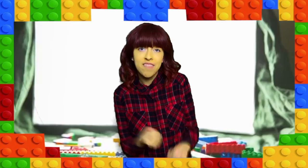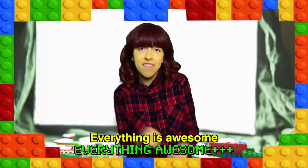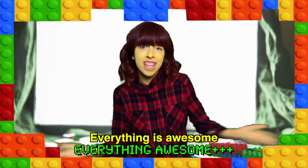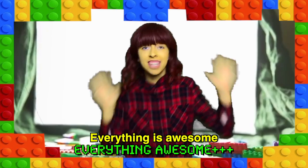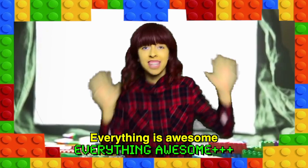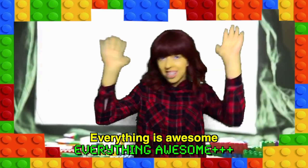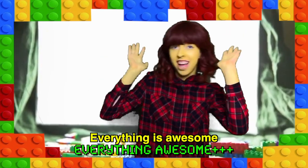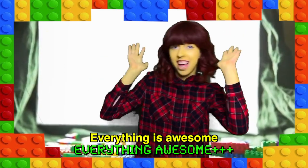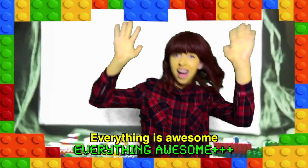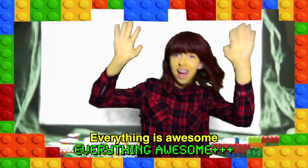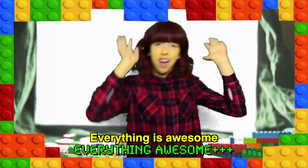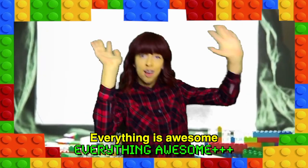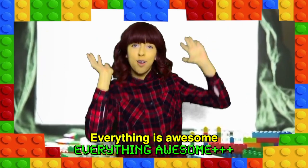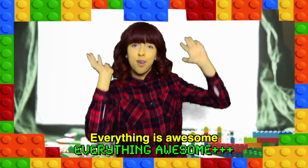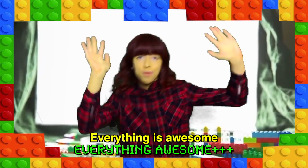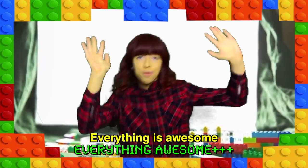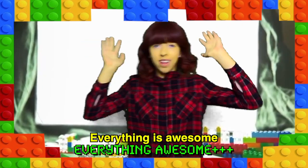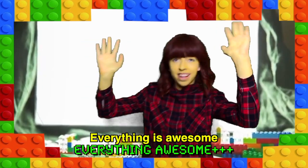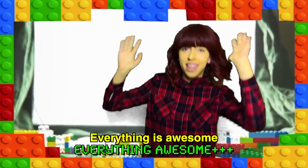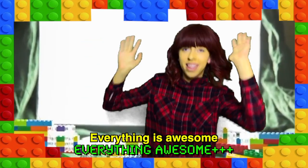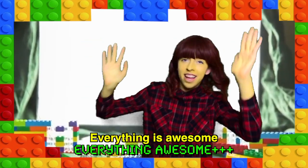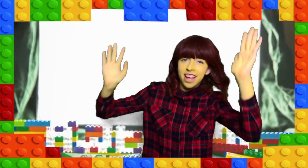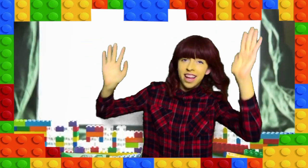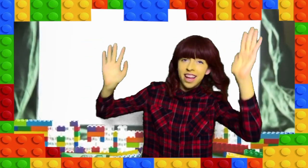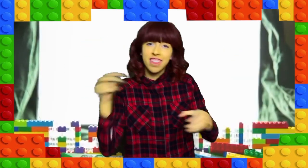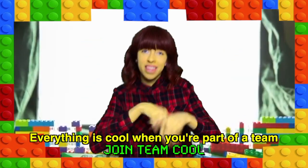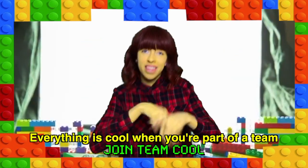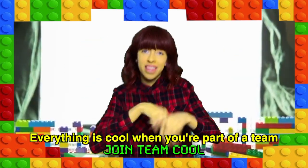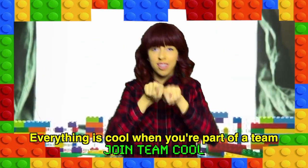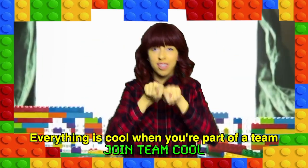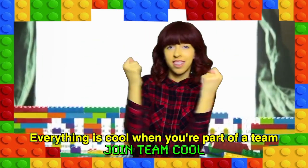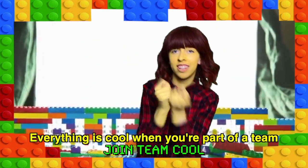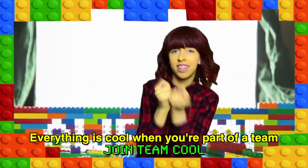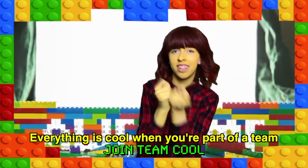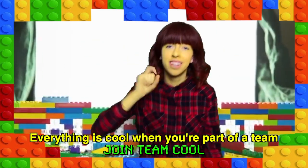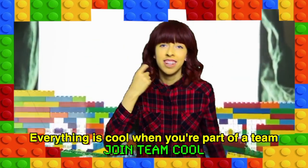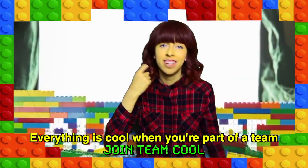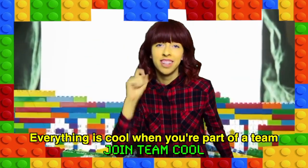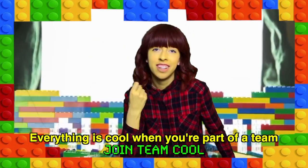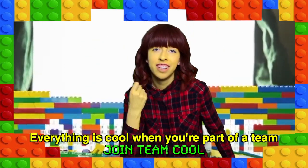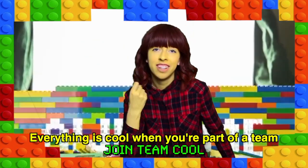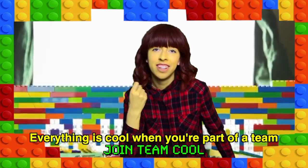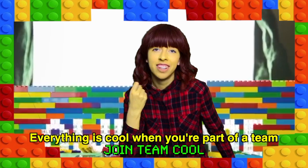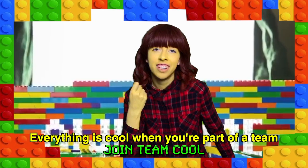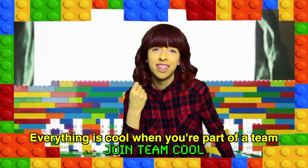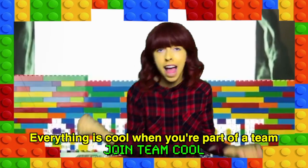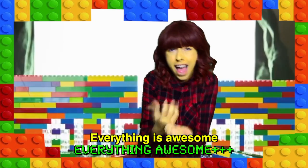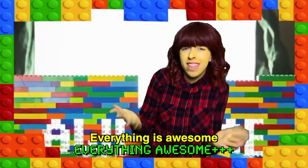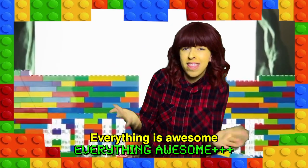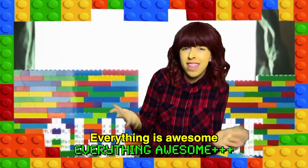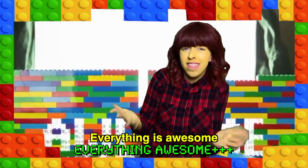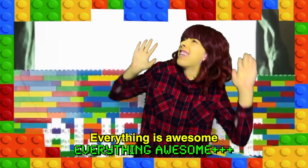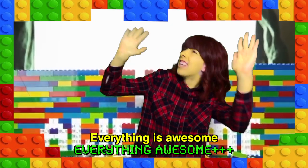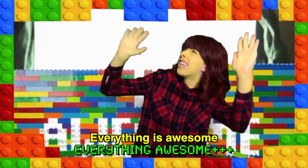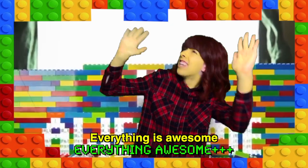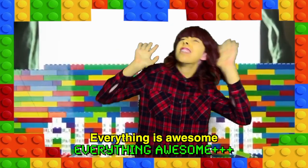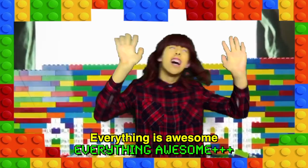Everything is awesome Everything Everything is cool when you're part of a team Everything is